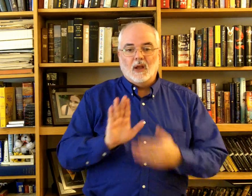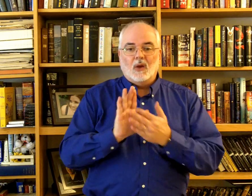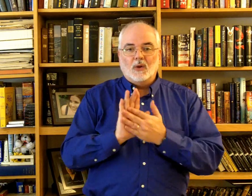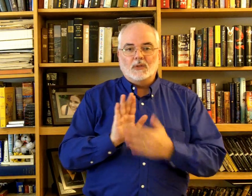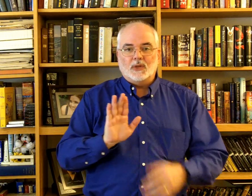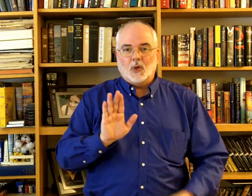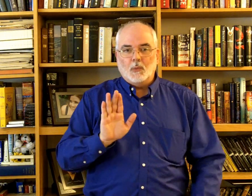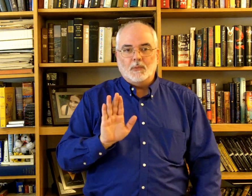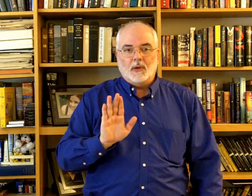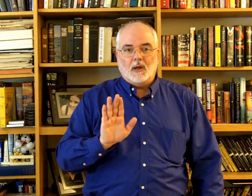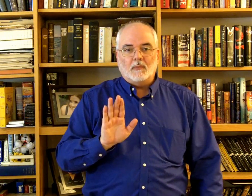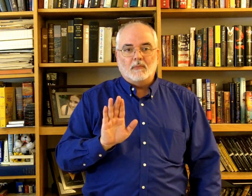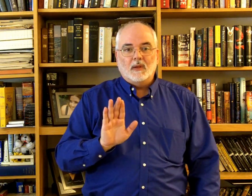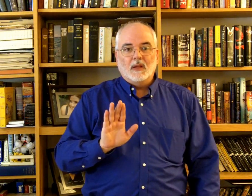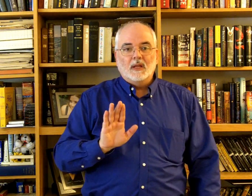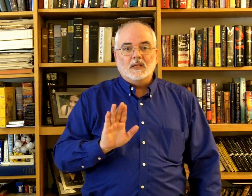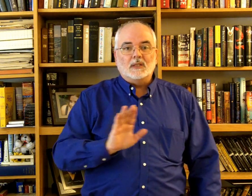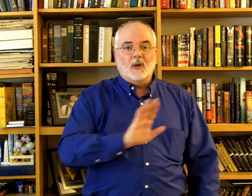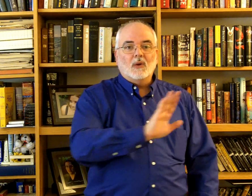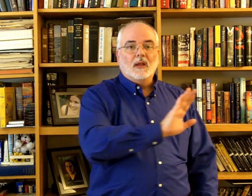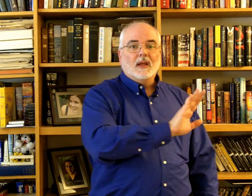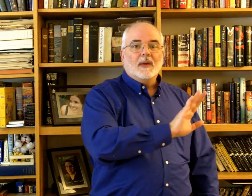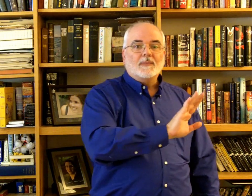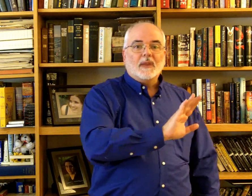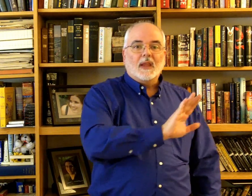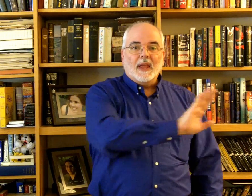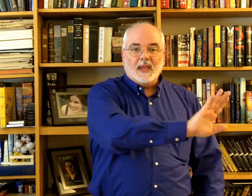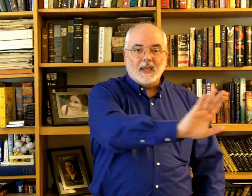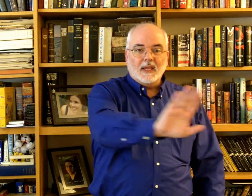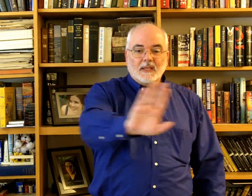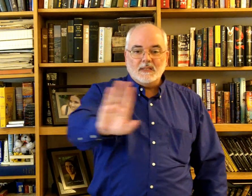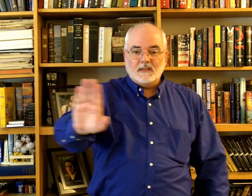only if it was an open palm. So, his